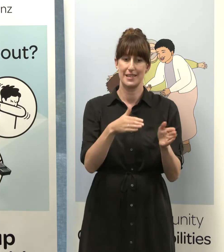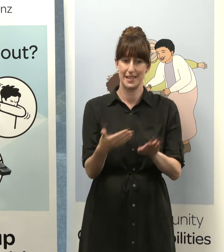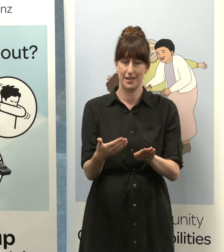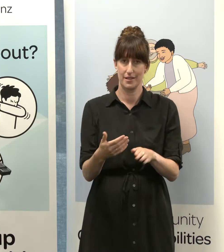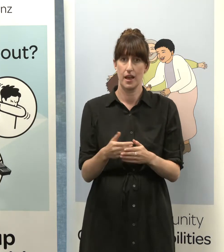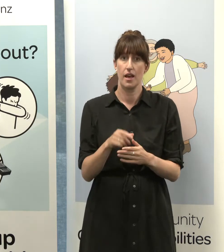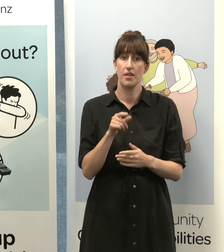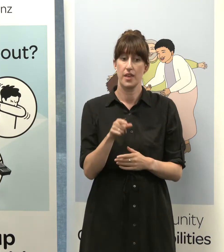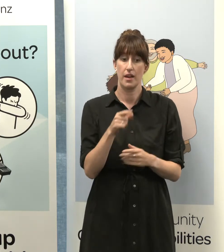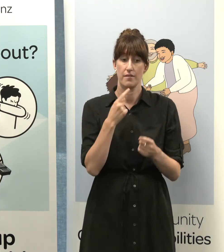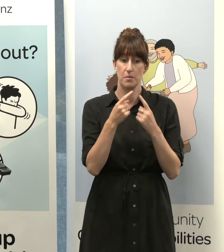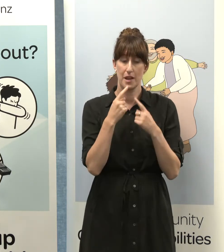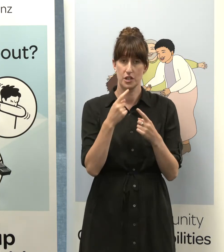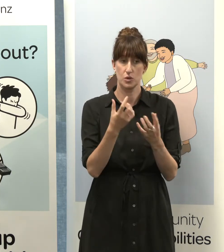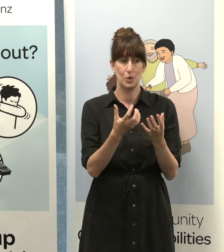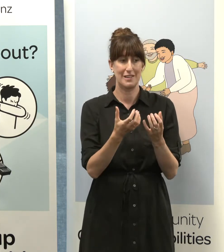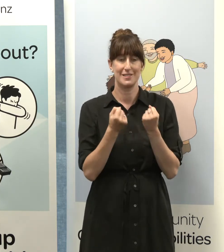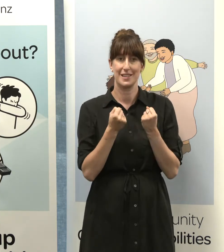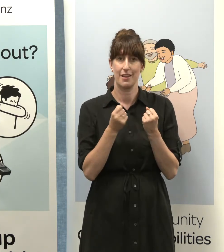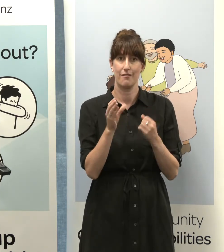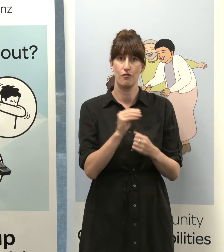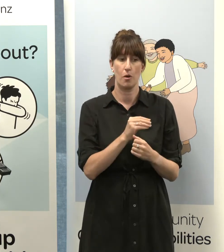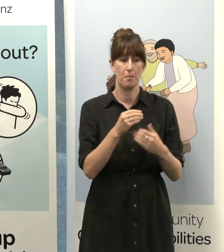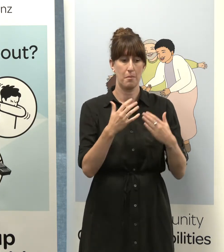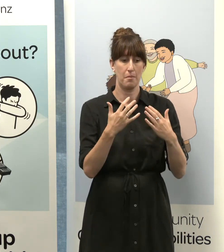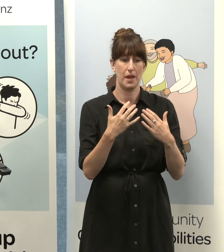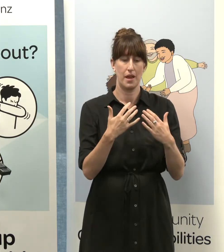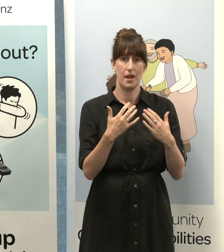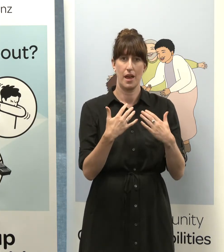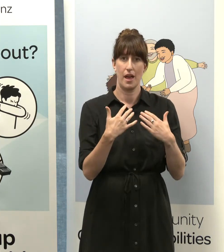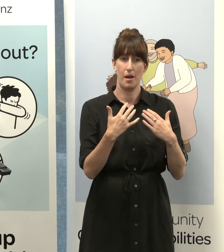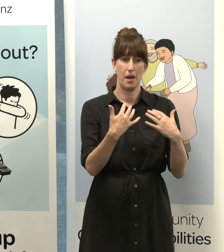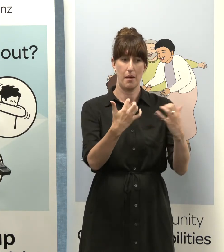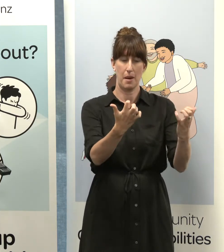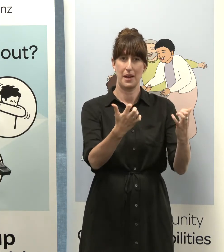public health units via our EpiServe database. But with